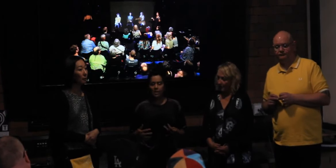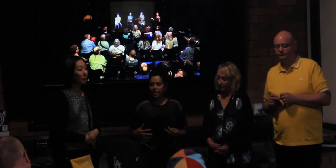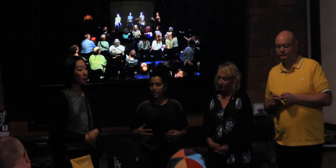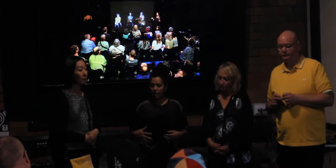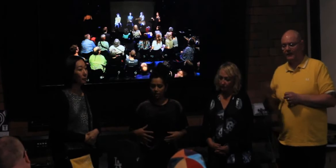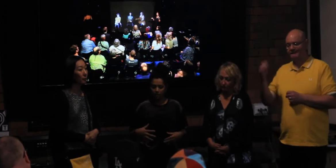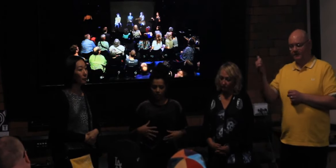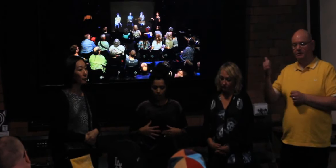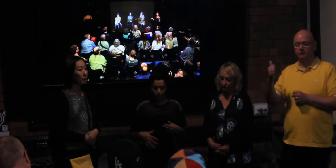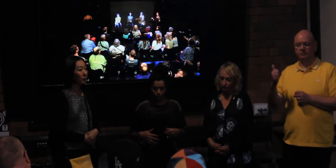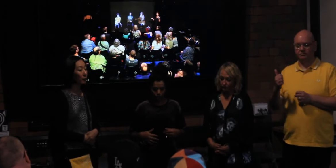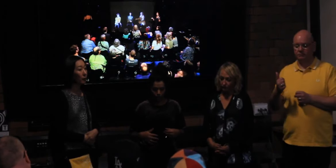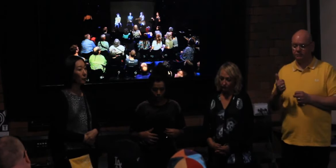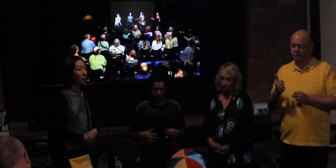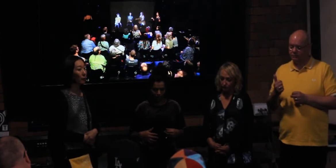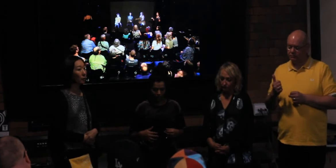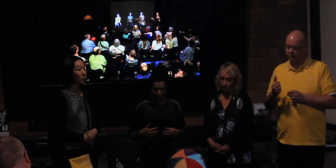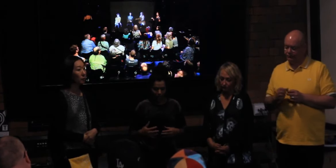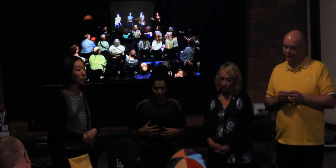I would say that